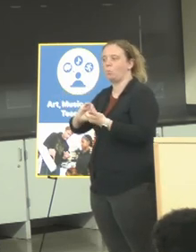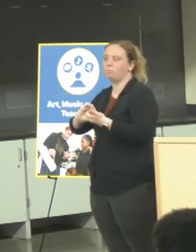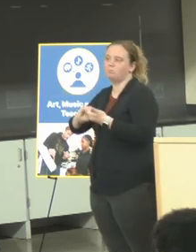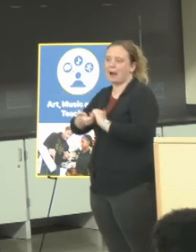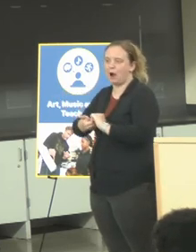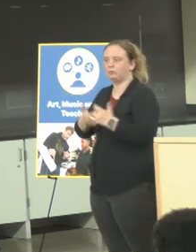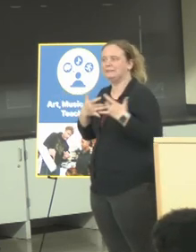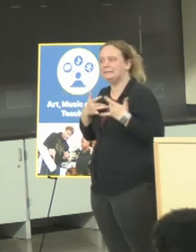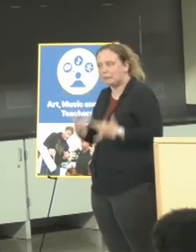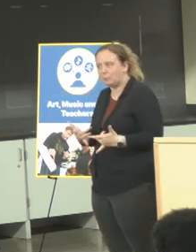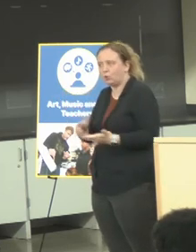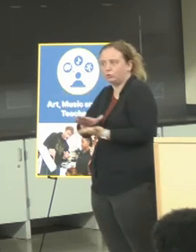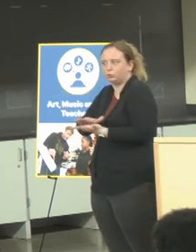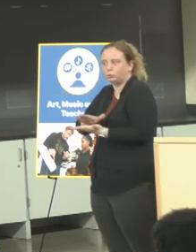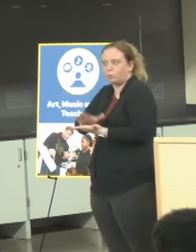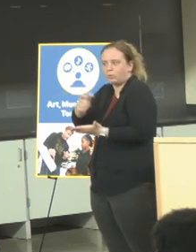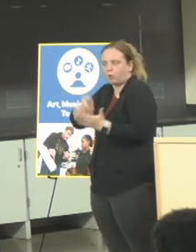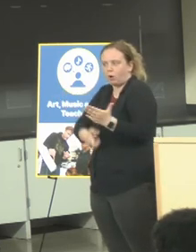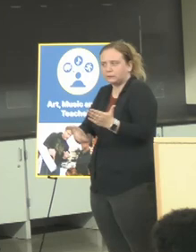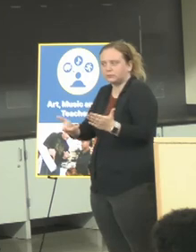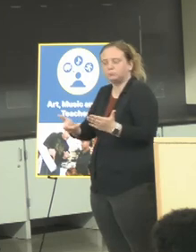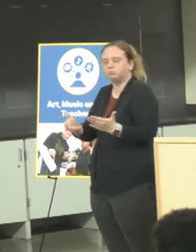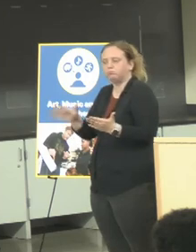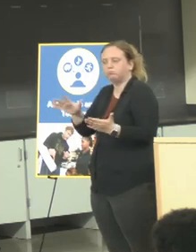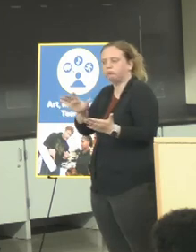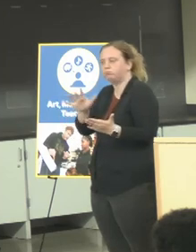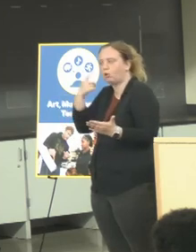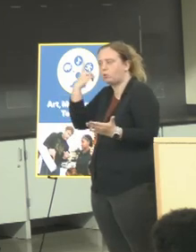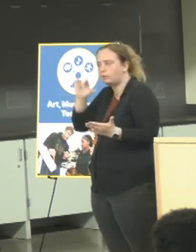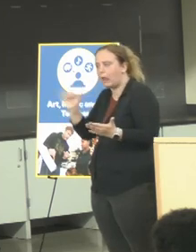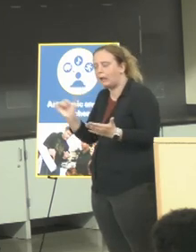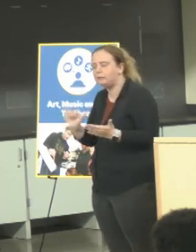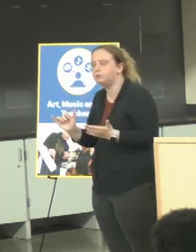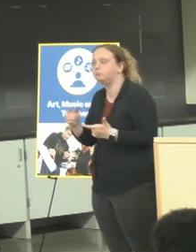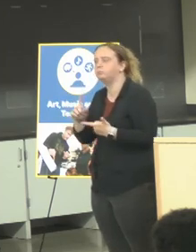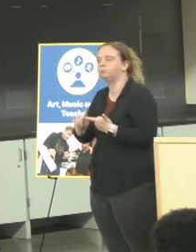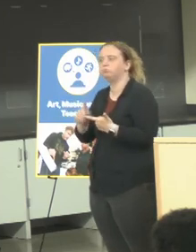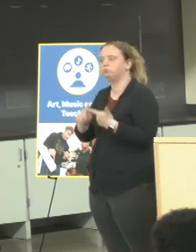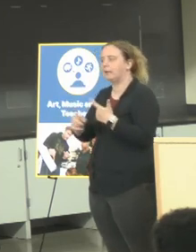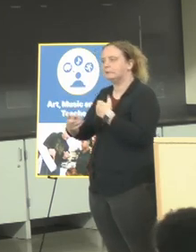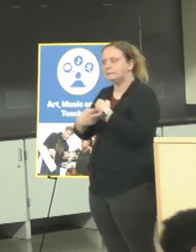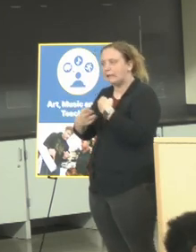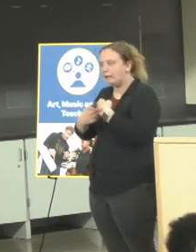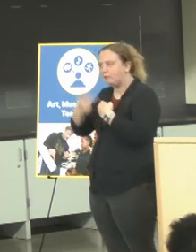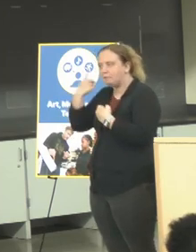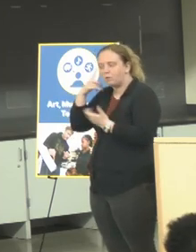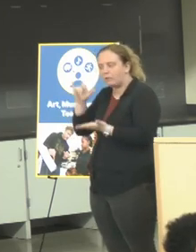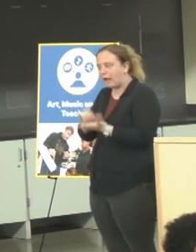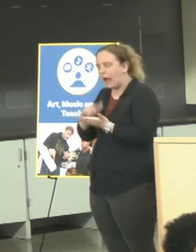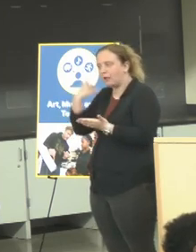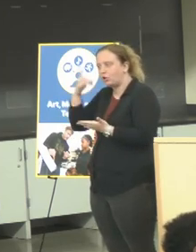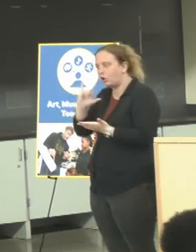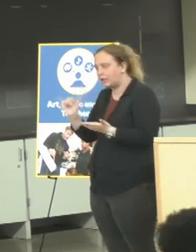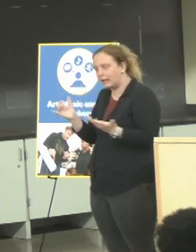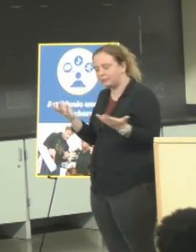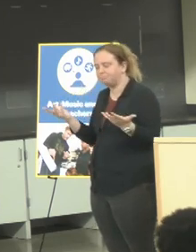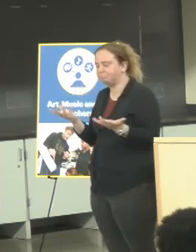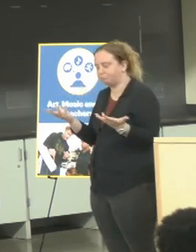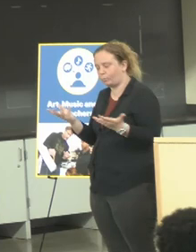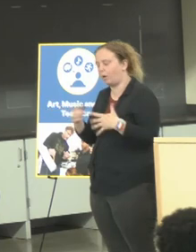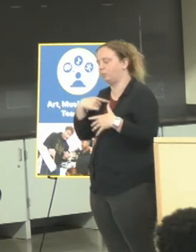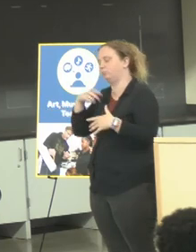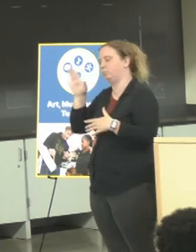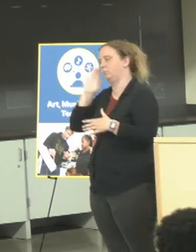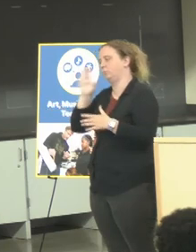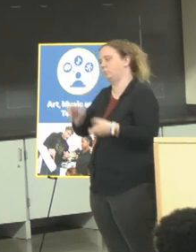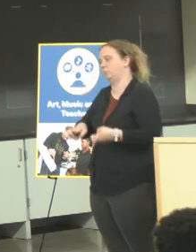the savings might be for those. So about two-thirds of the savings of a school. So closing